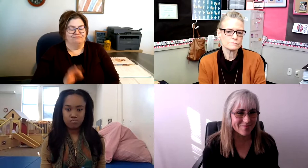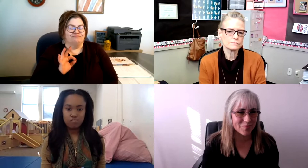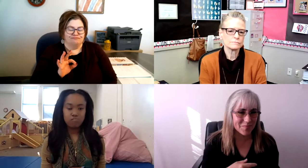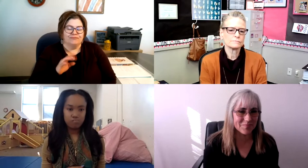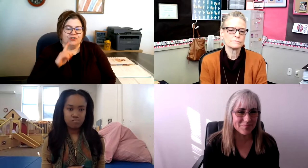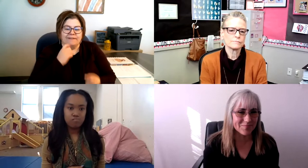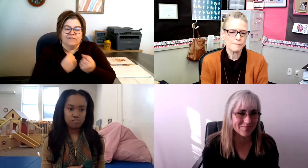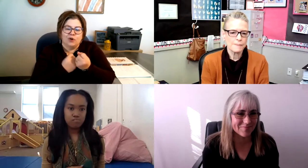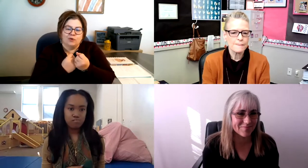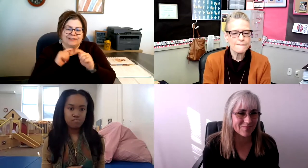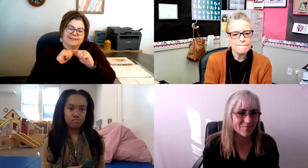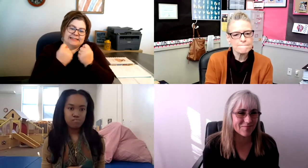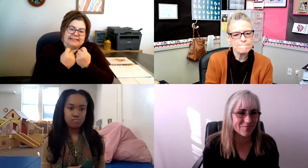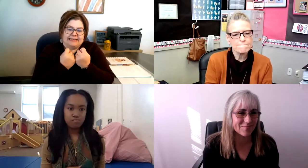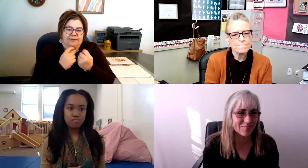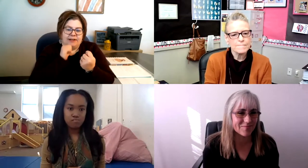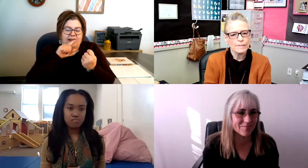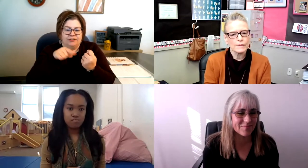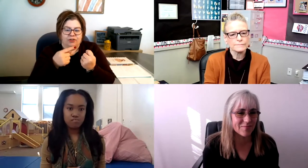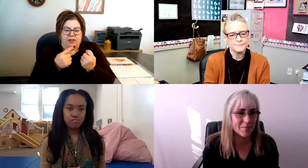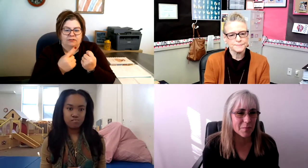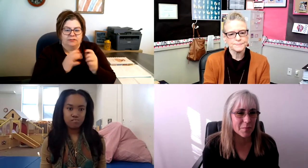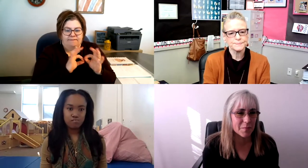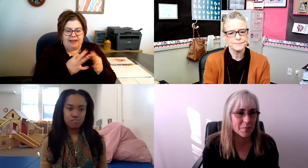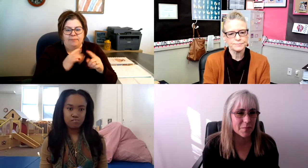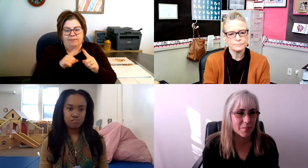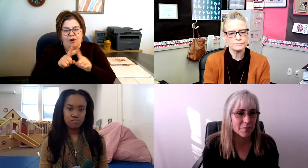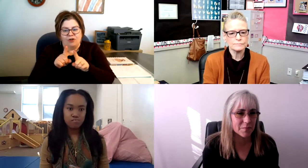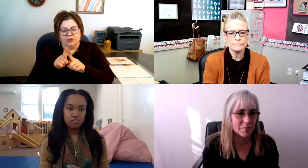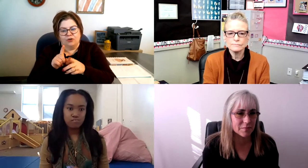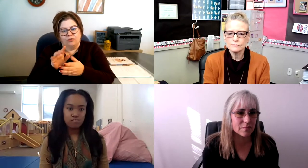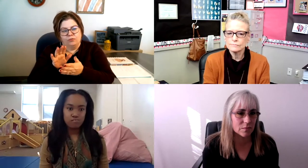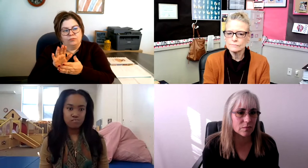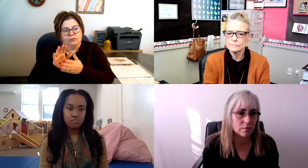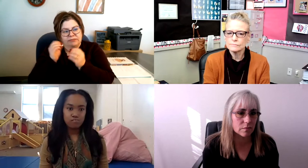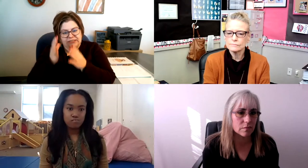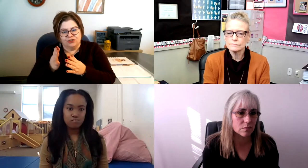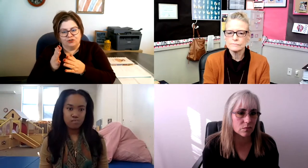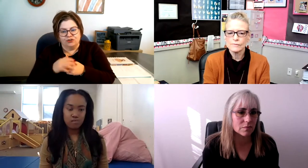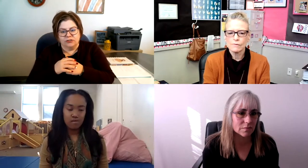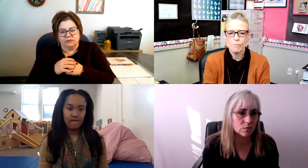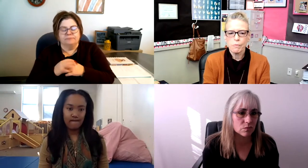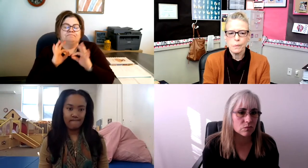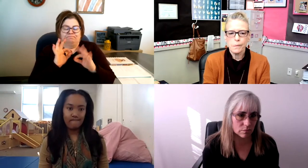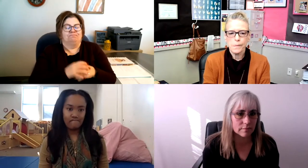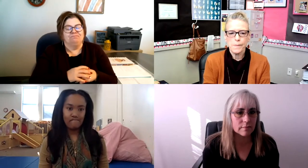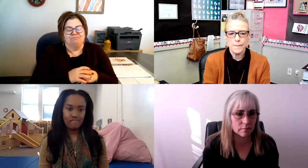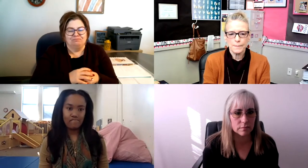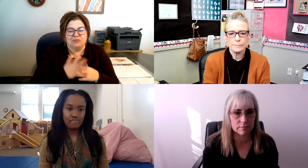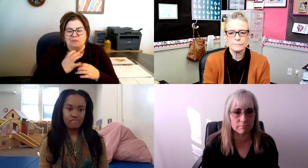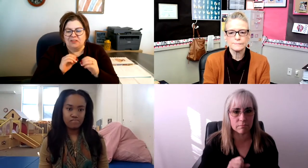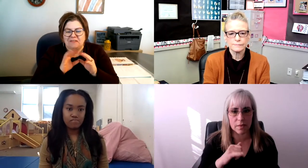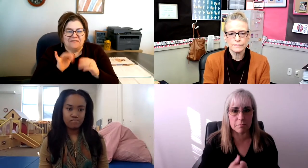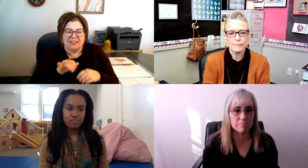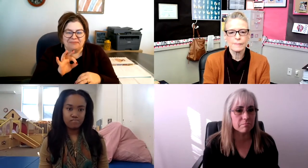to them, and as well as my boss. So yeah, that's good to not only have the family, but also the teachers